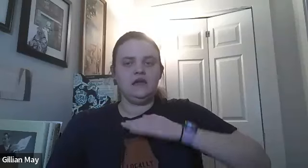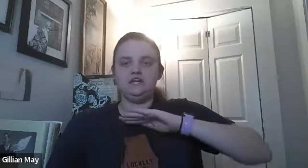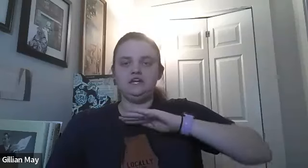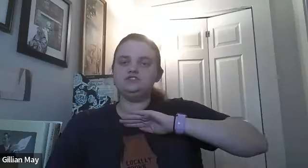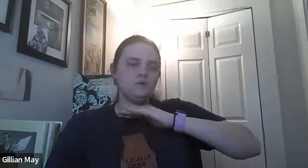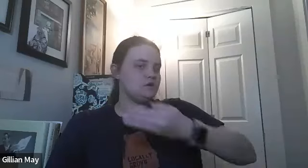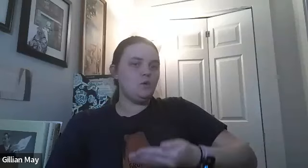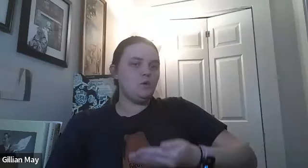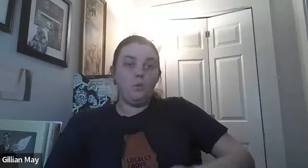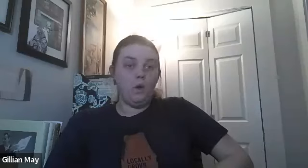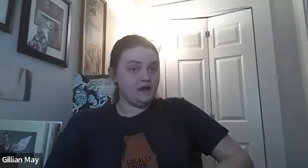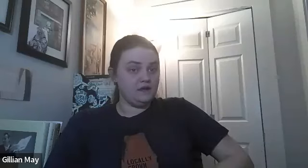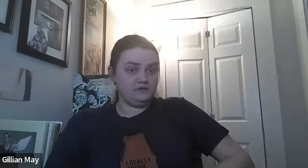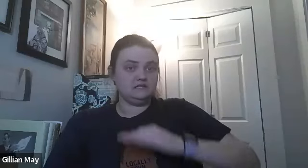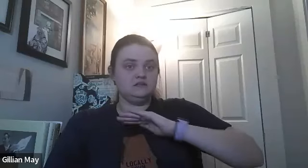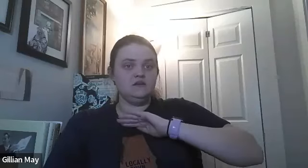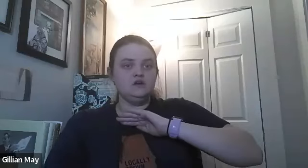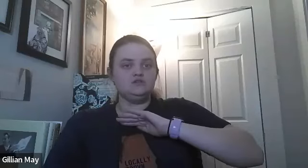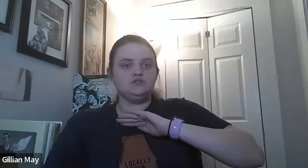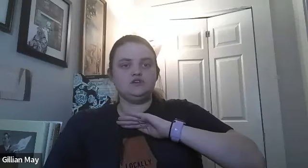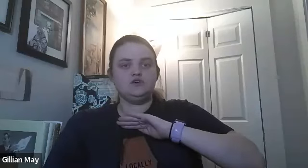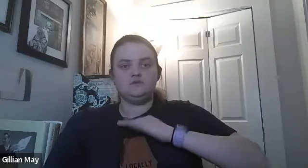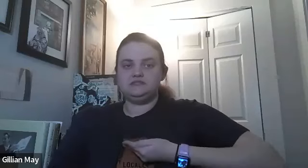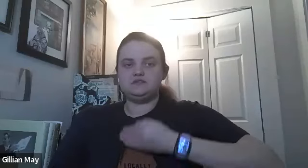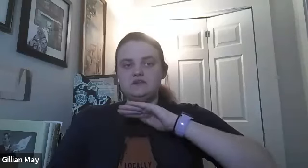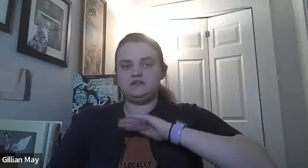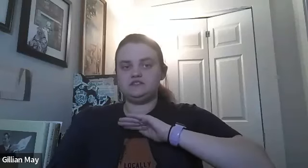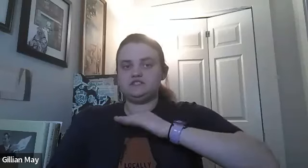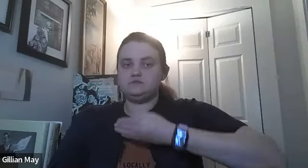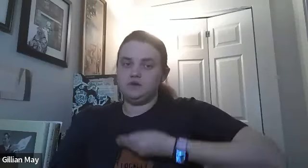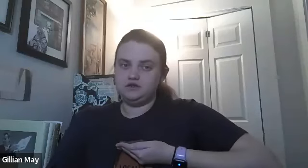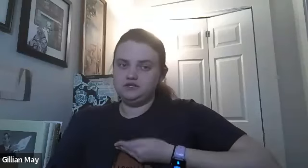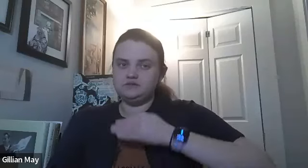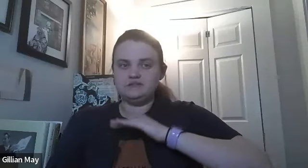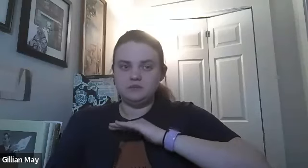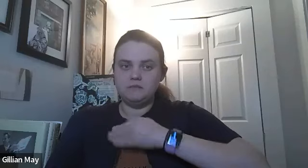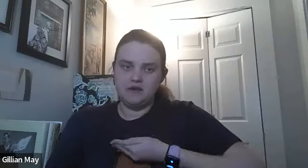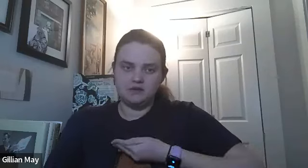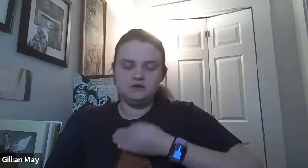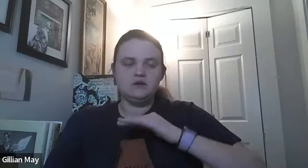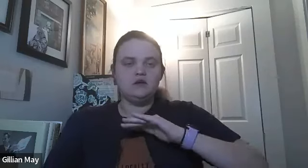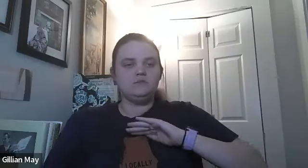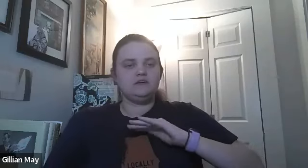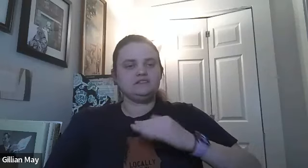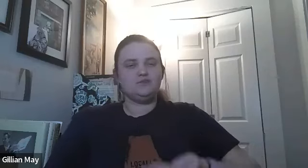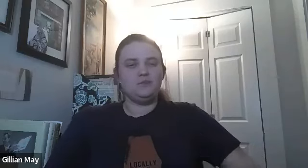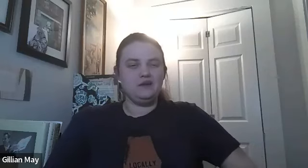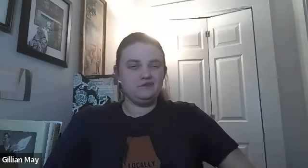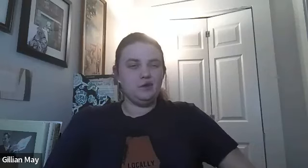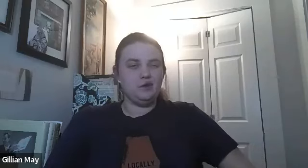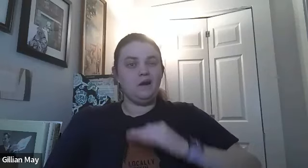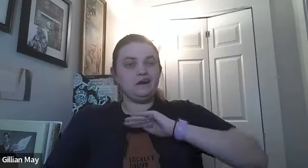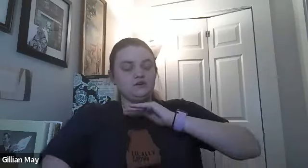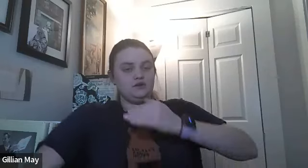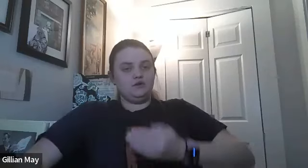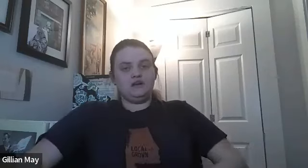And you don't wanna go wide at this. So this one's kind of like the smaller you do is a little bit better. Because the if you go wide or go kind